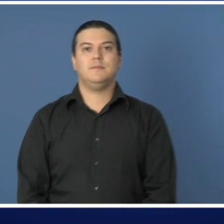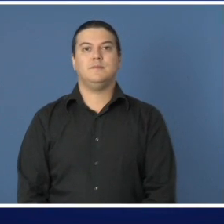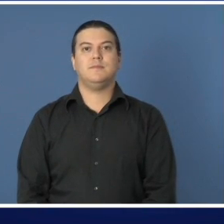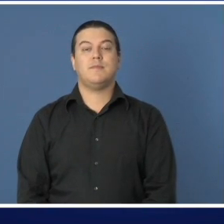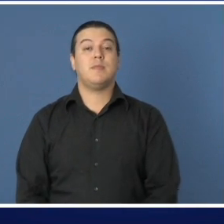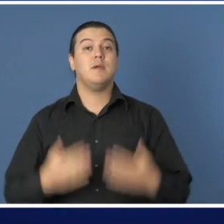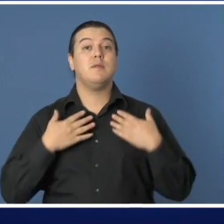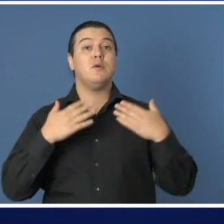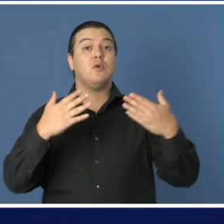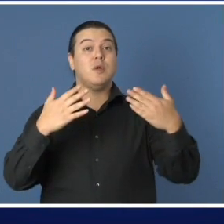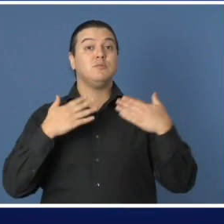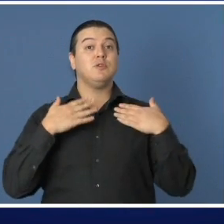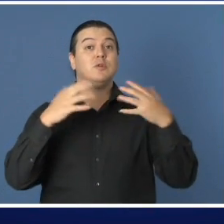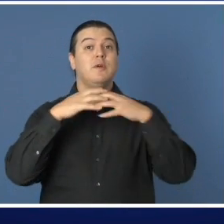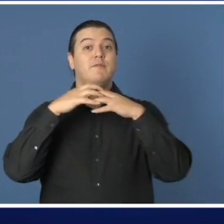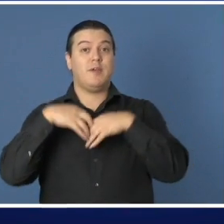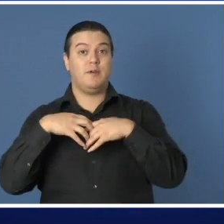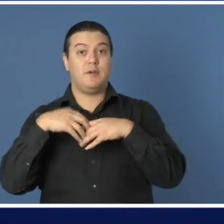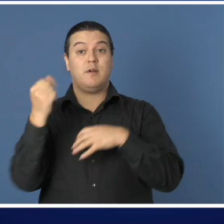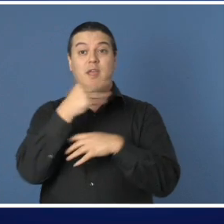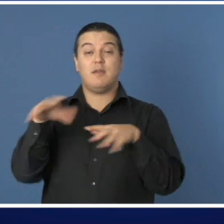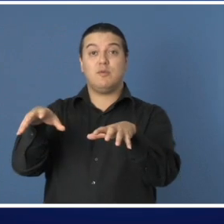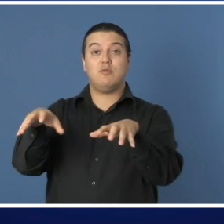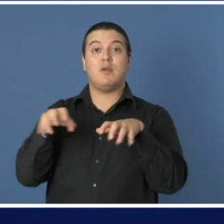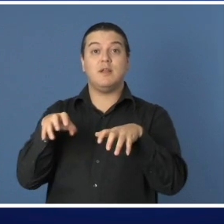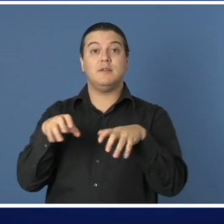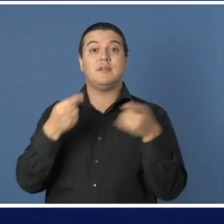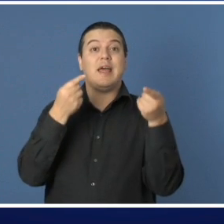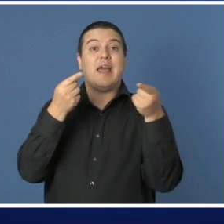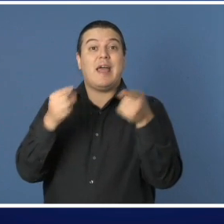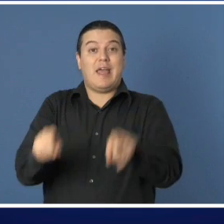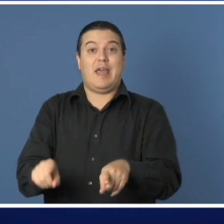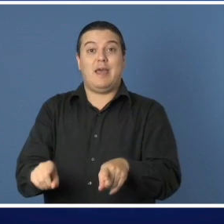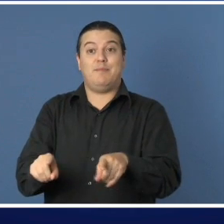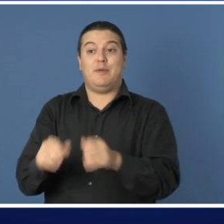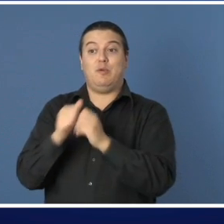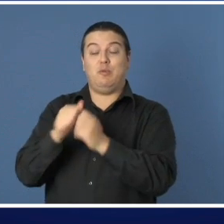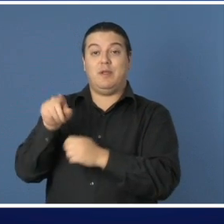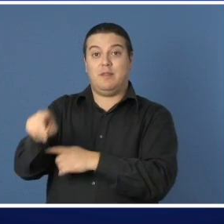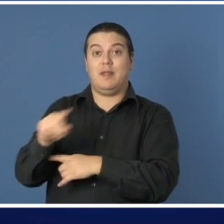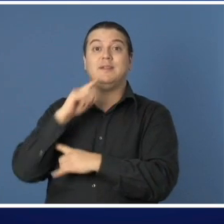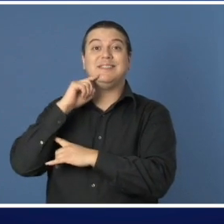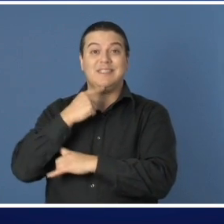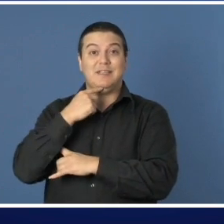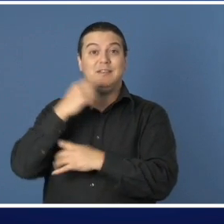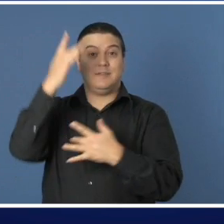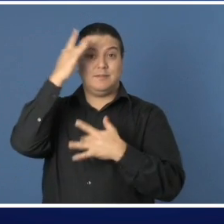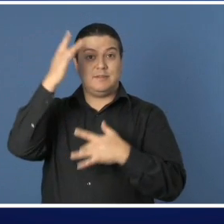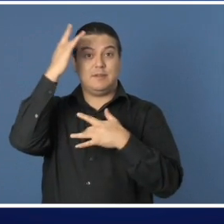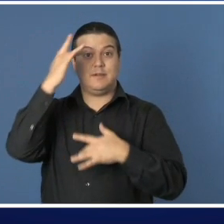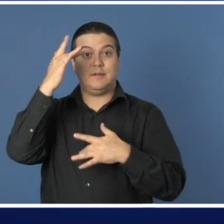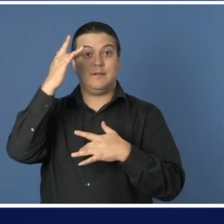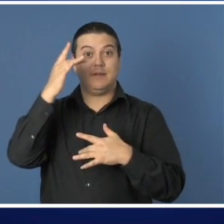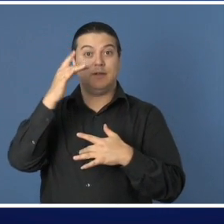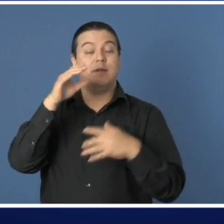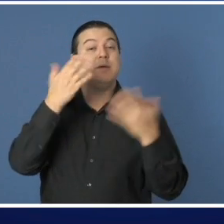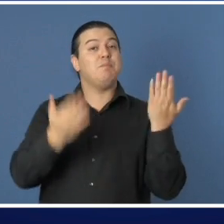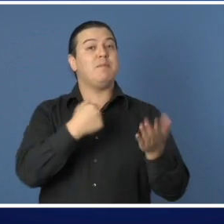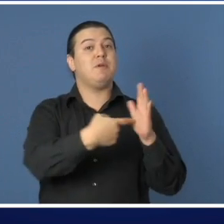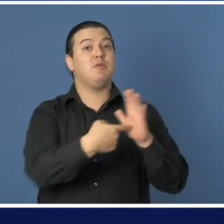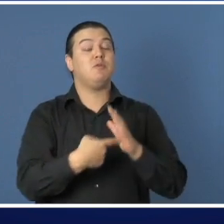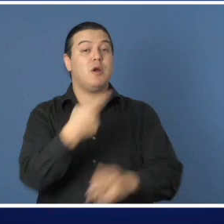The respiratory failure and paralysis that occur with severe botulism may